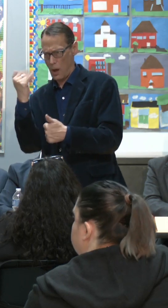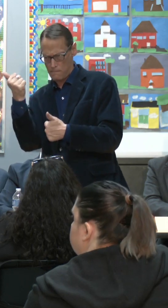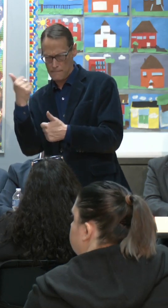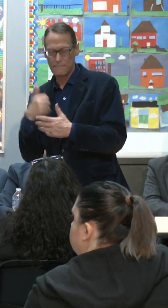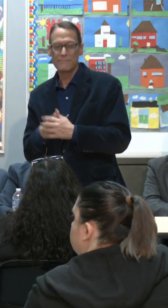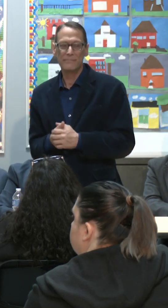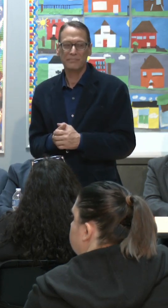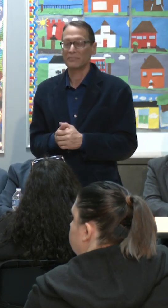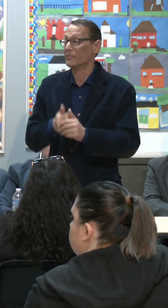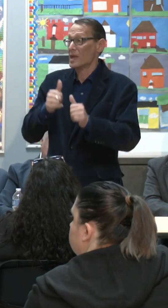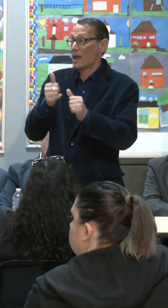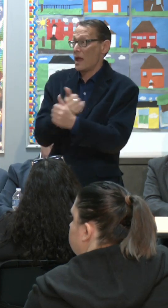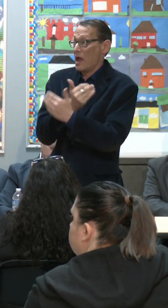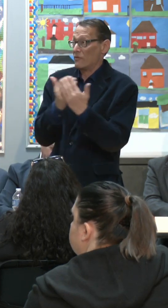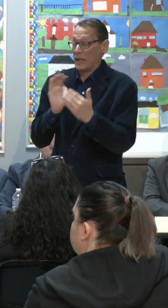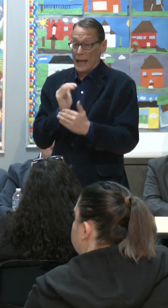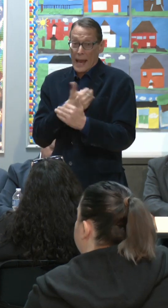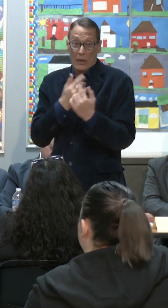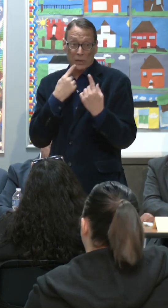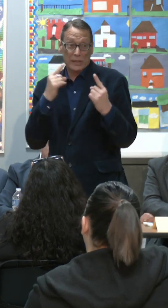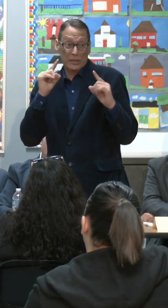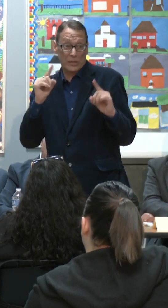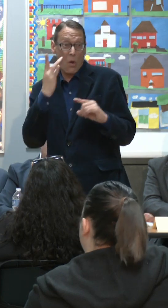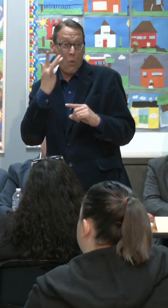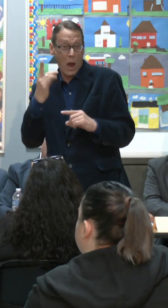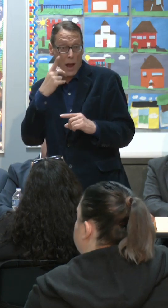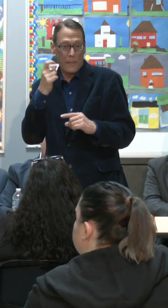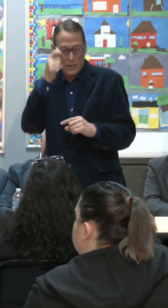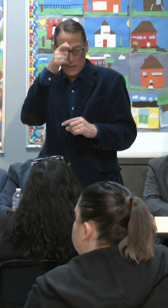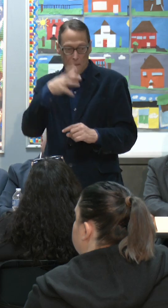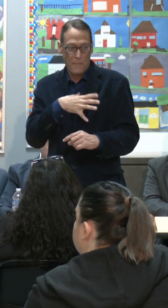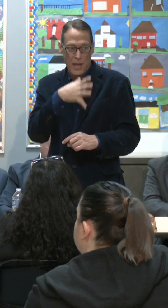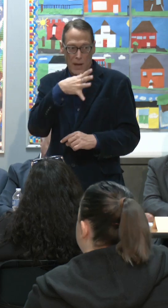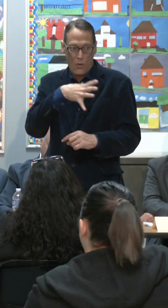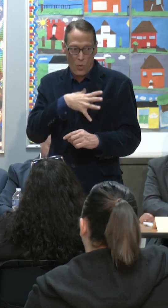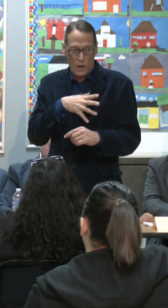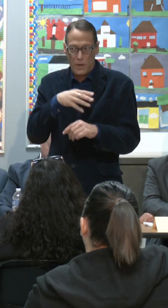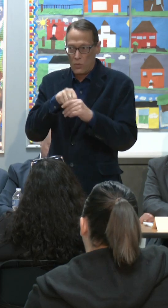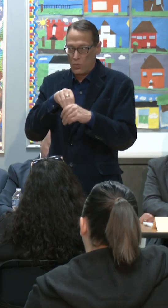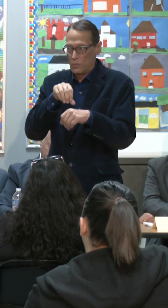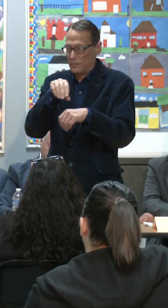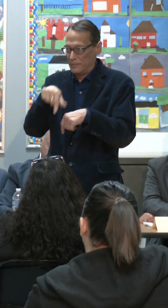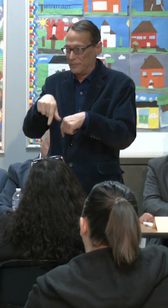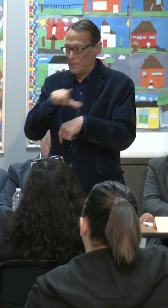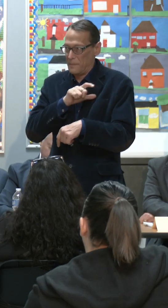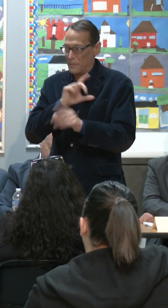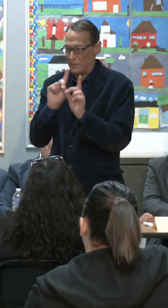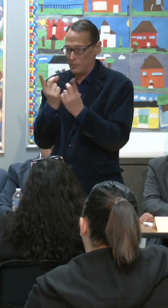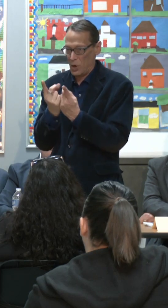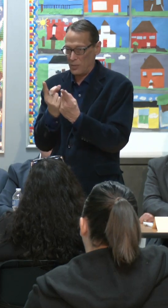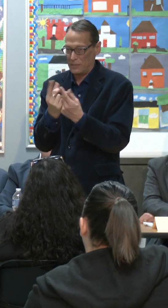we went to the Zoom world. We gotta meet in rooms like this. We gotta have these conversations, and we gotta have a laugh like we just had right